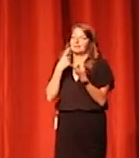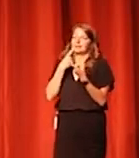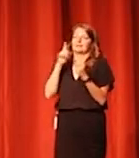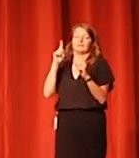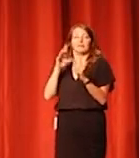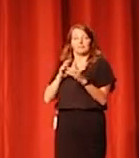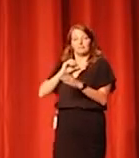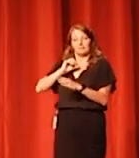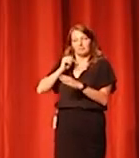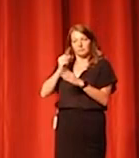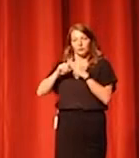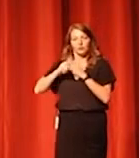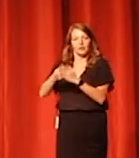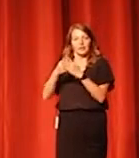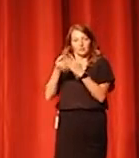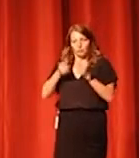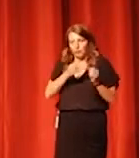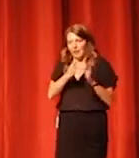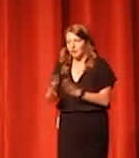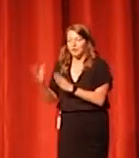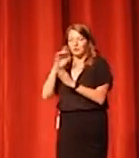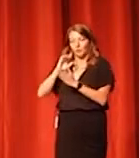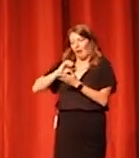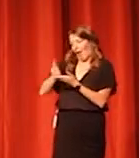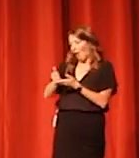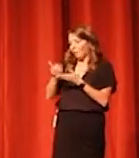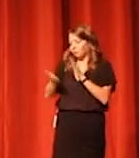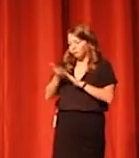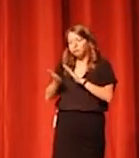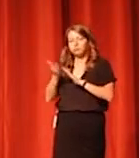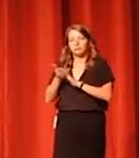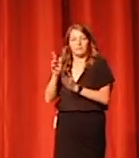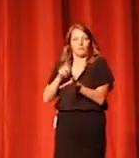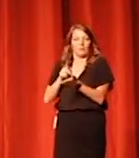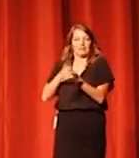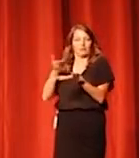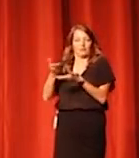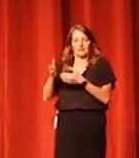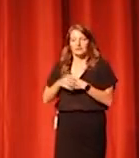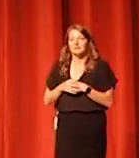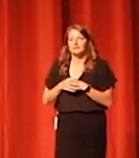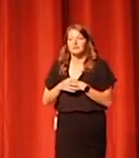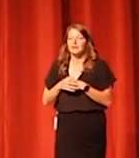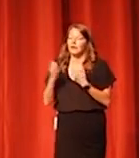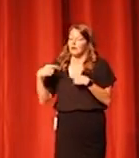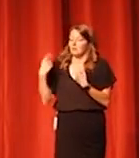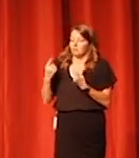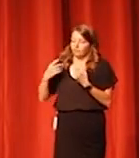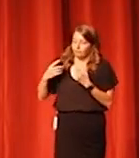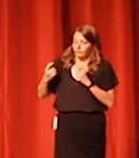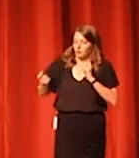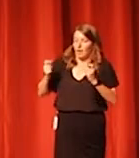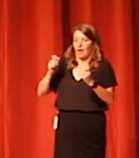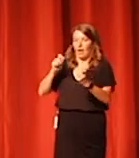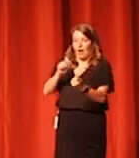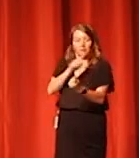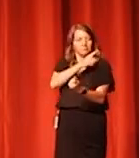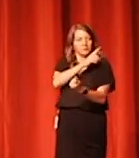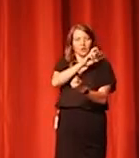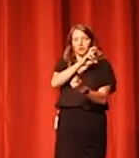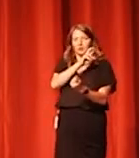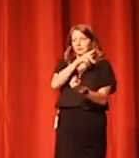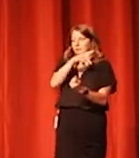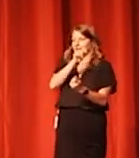have enhanced the efficiency and effectiveness of pharmacy services. In an ever-evolving landscape, Dr. Temple has